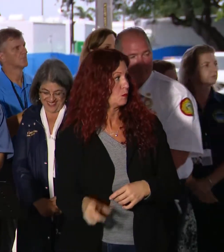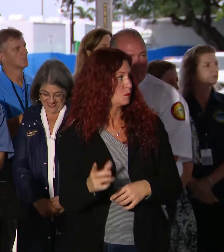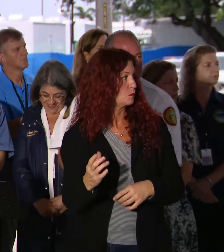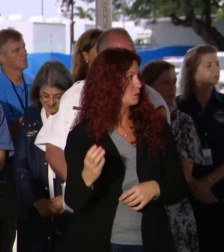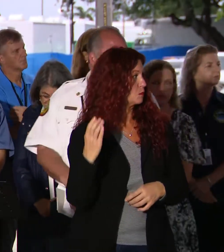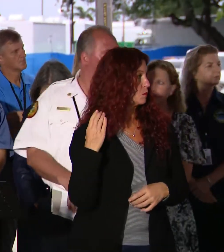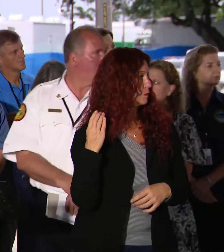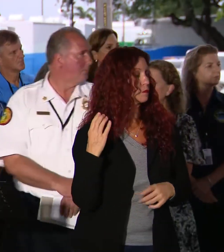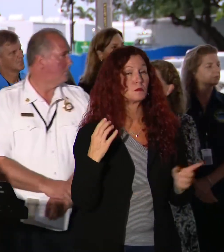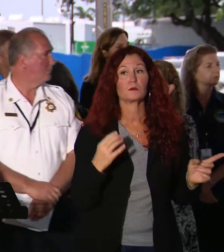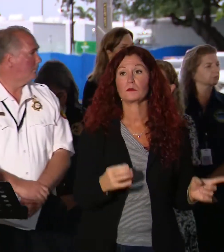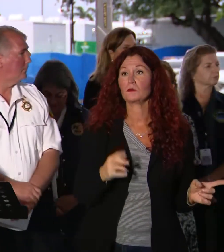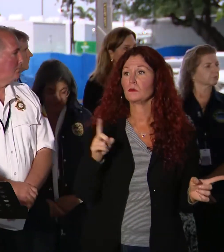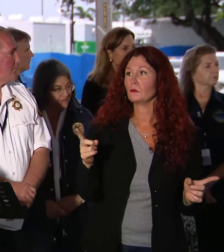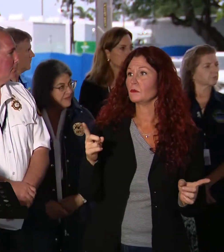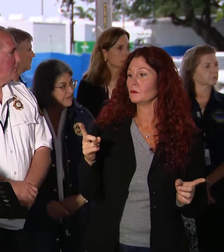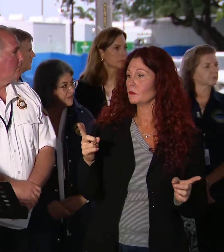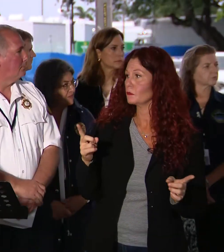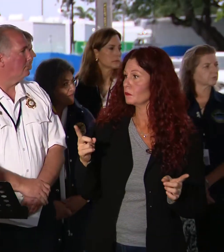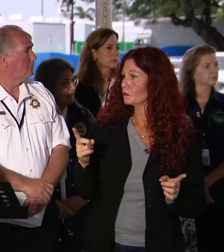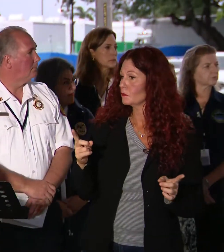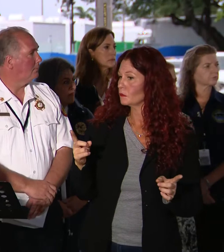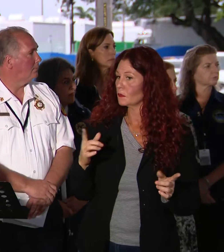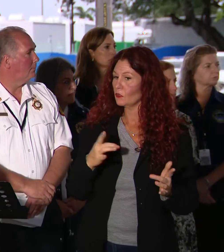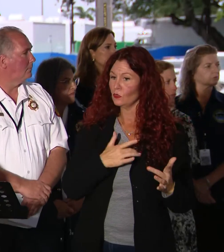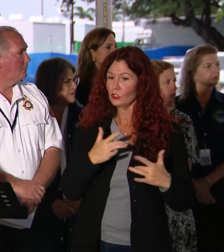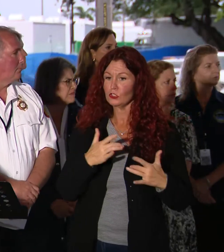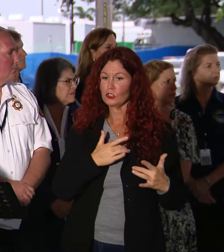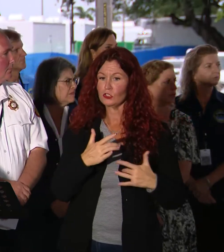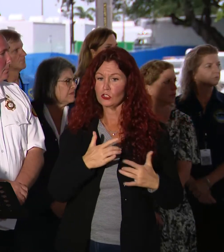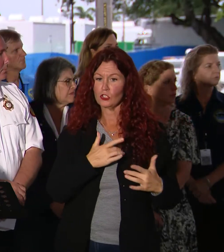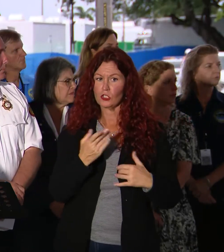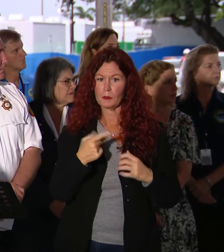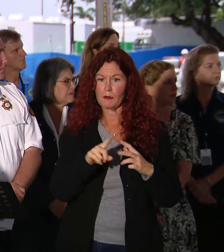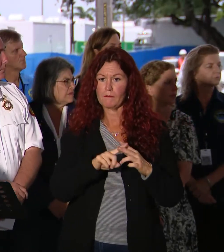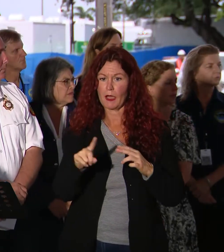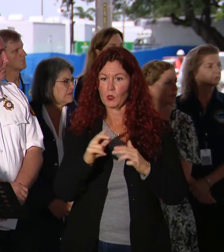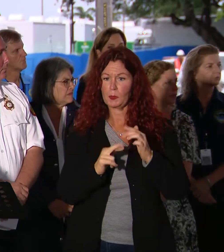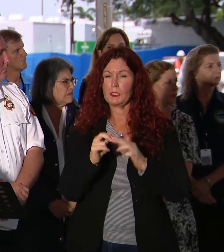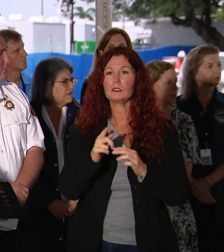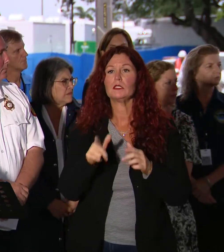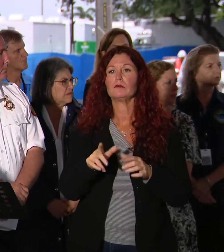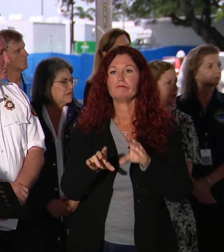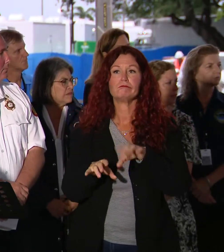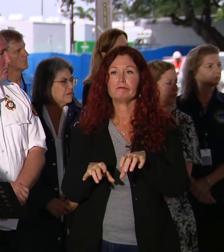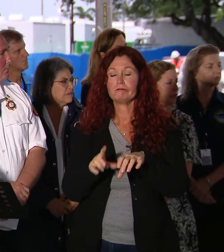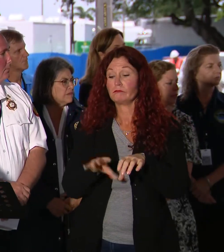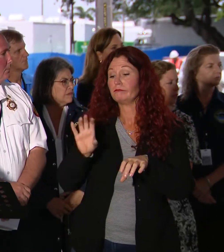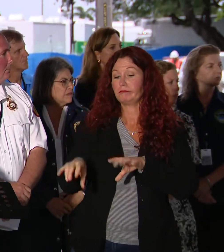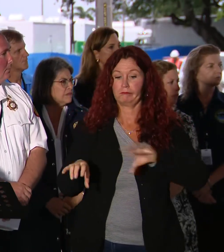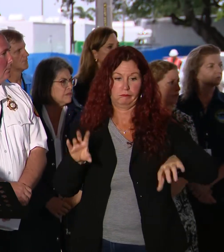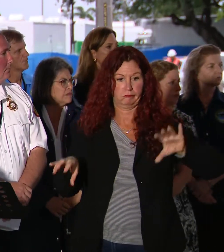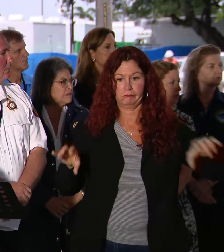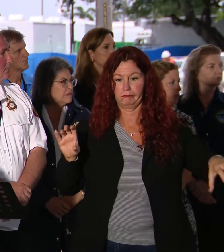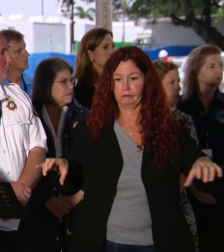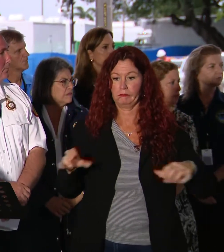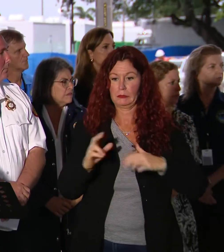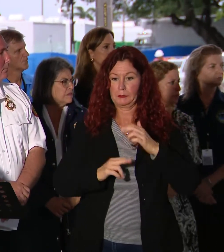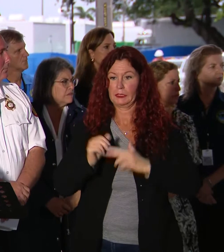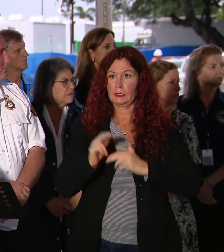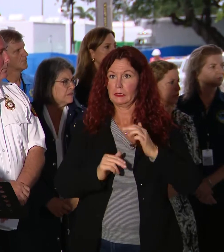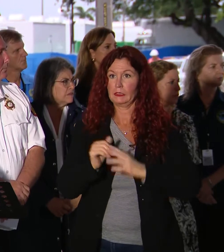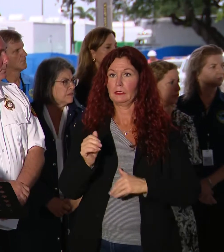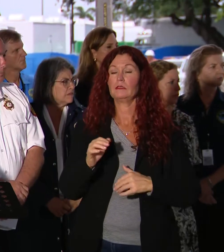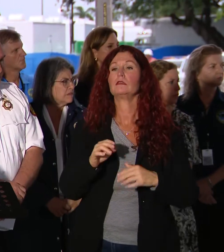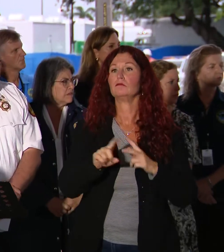have any concerns about evacuating the buildings, especially if there's going to be a demolition? And secondly, we've heard that there's a possible outbreak of